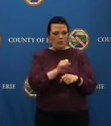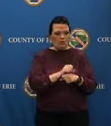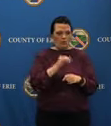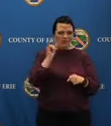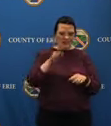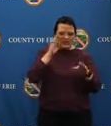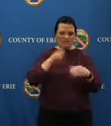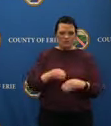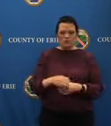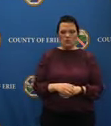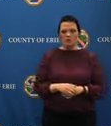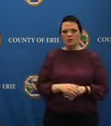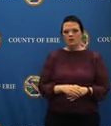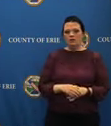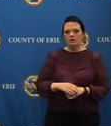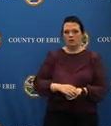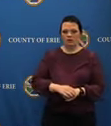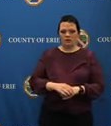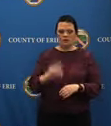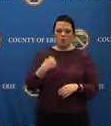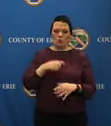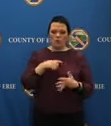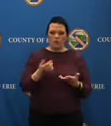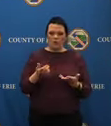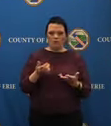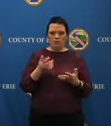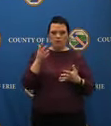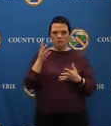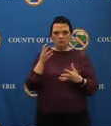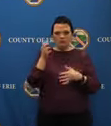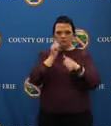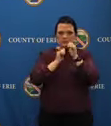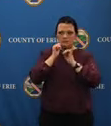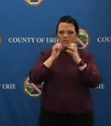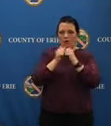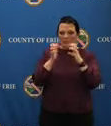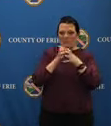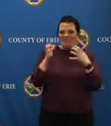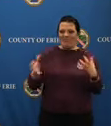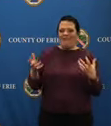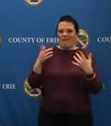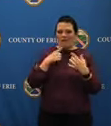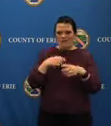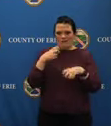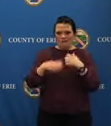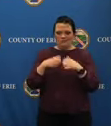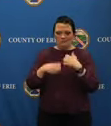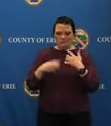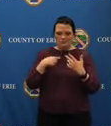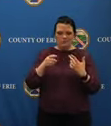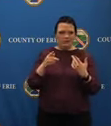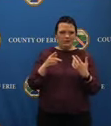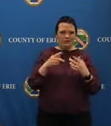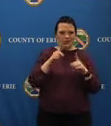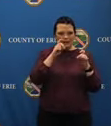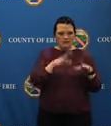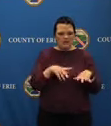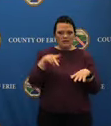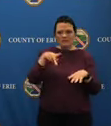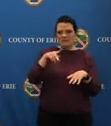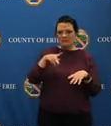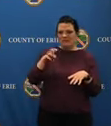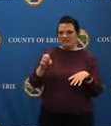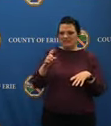what we're focusing on. We're dealing with a lot of issues, including trying to get additional test kits, but additional PPEs. We're hearing stories of PPEs that are